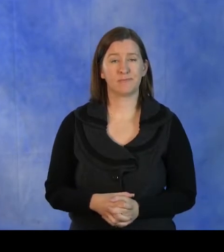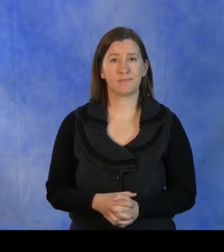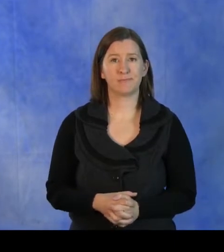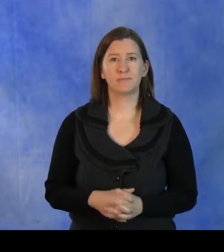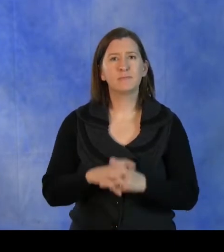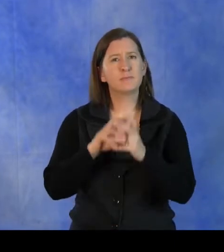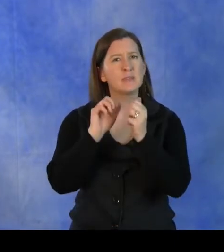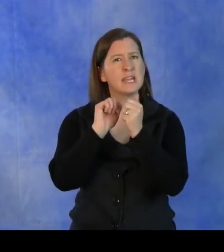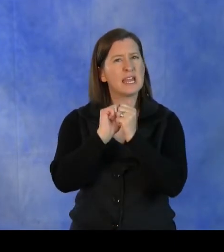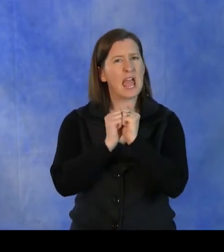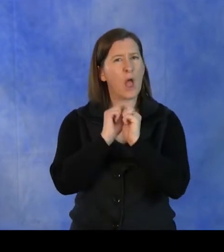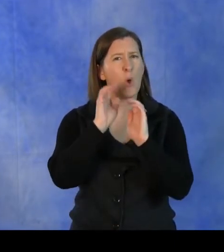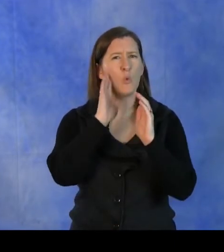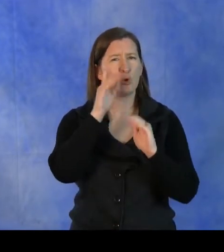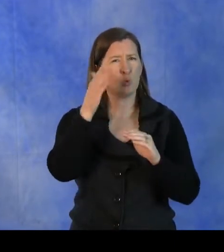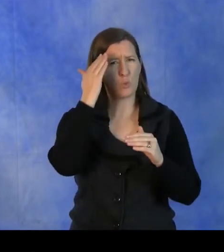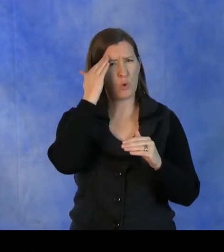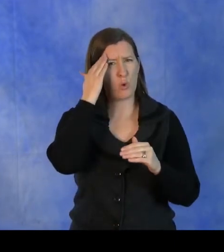applied modifications?